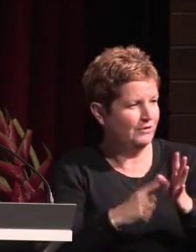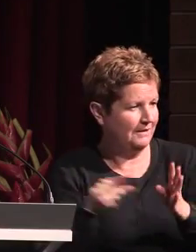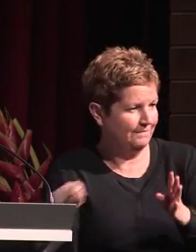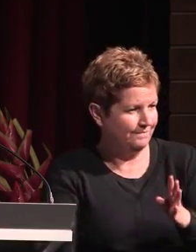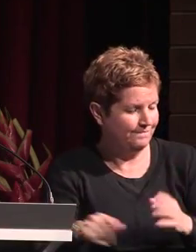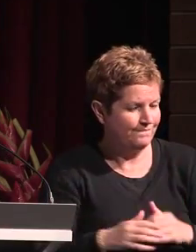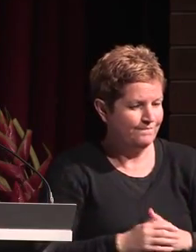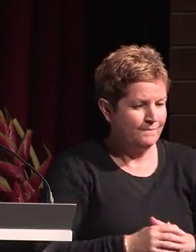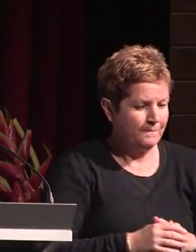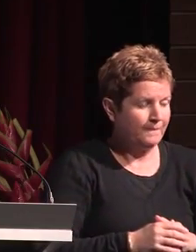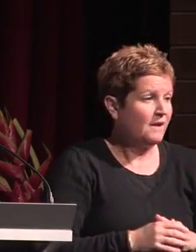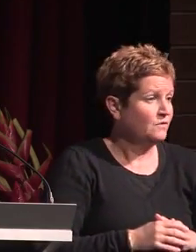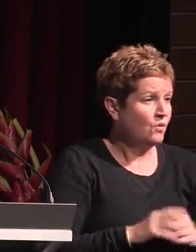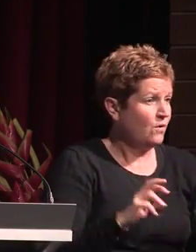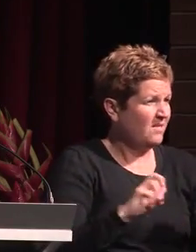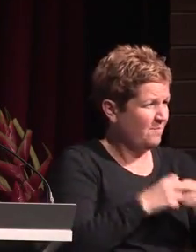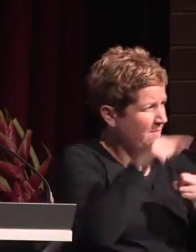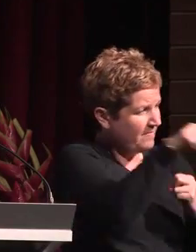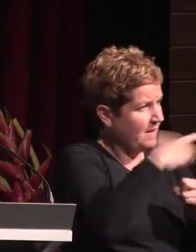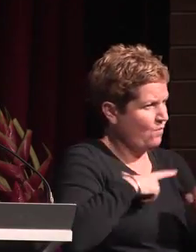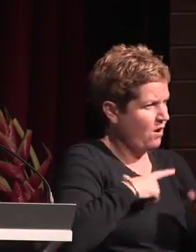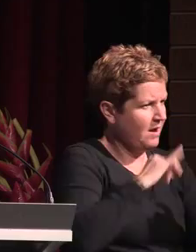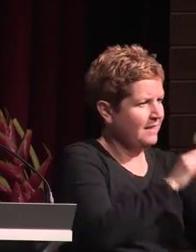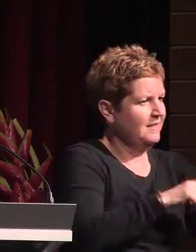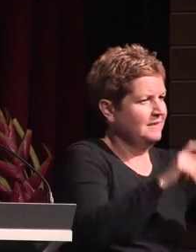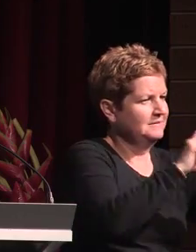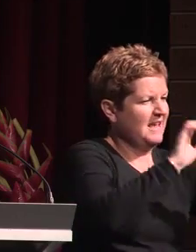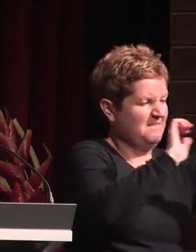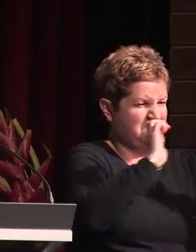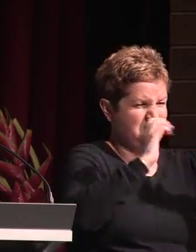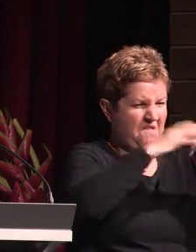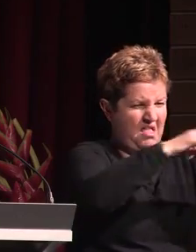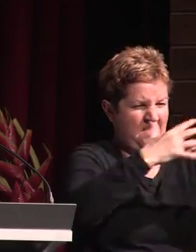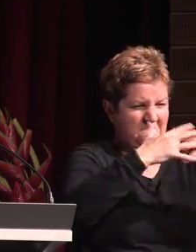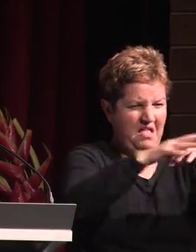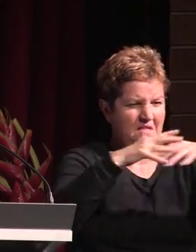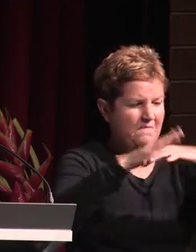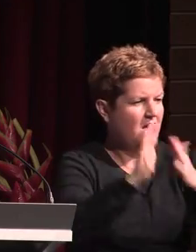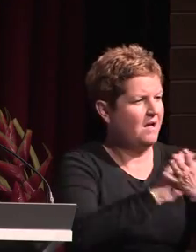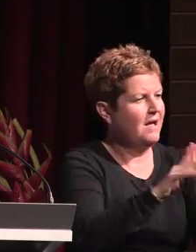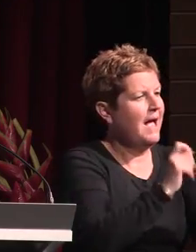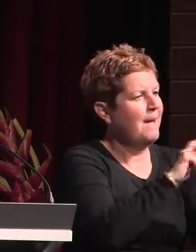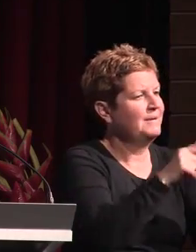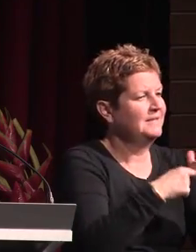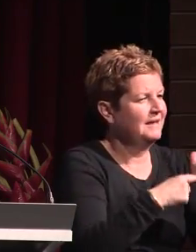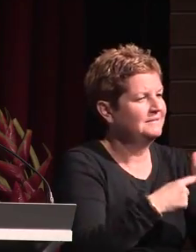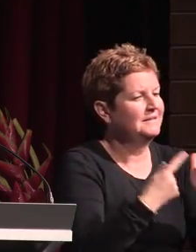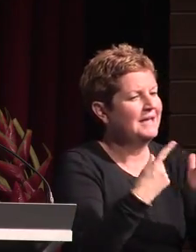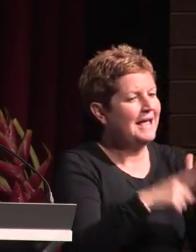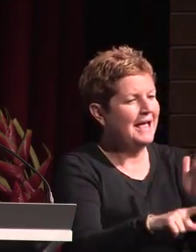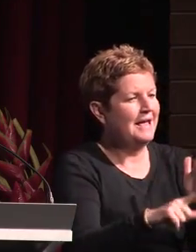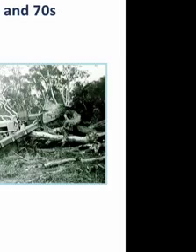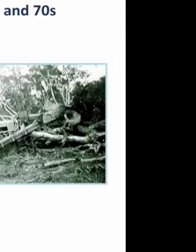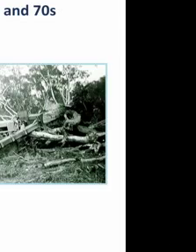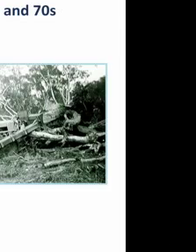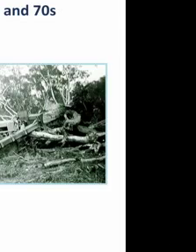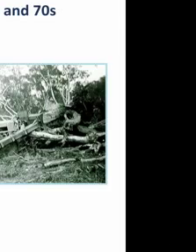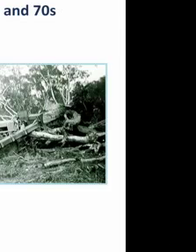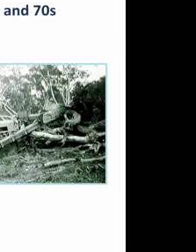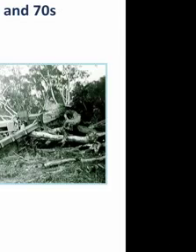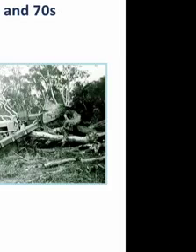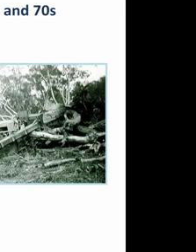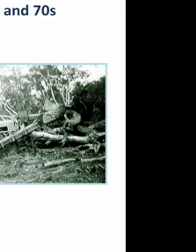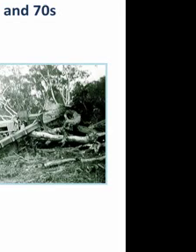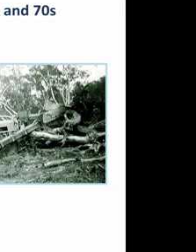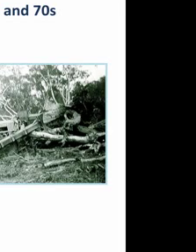Problem with that is that basically all that sand smothers all the habitat and all the in-stream vegetation in its path. We